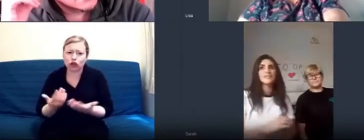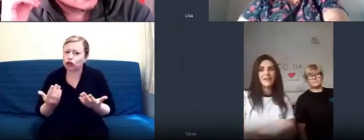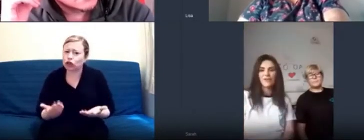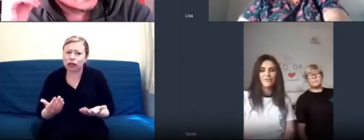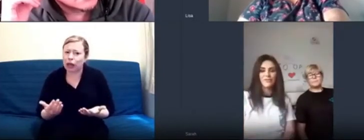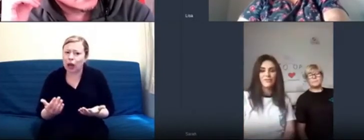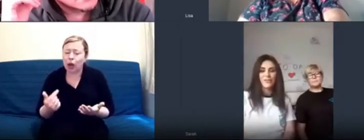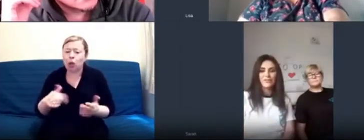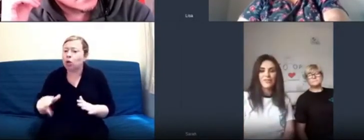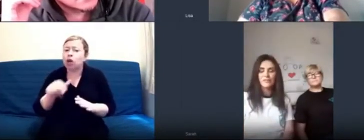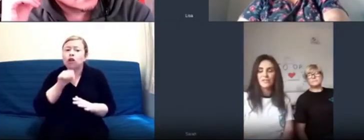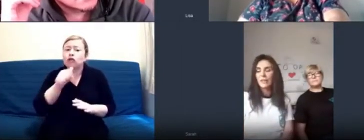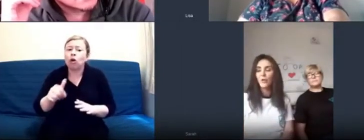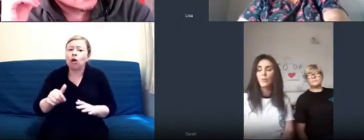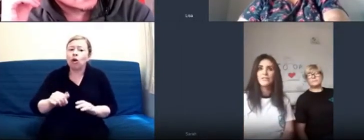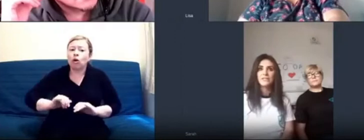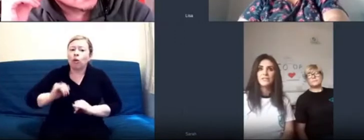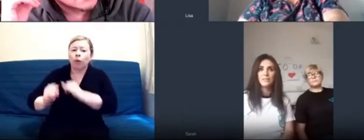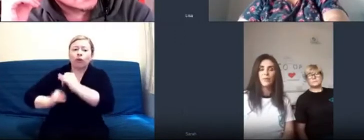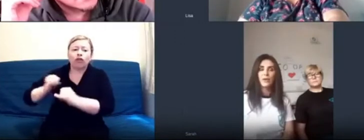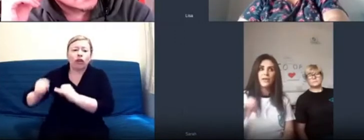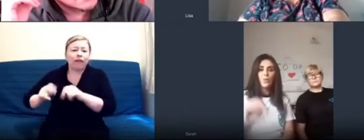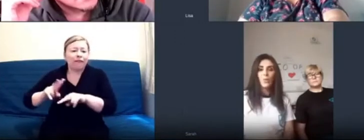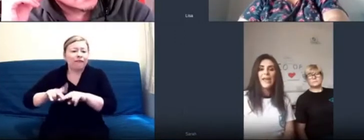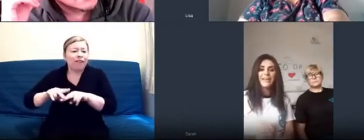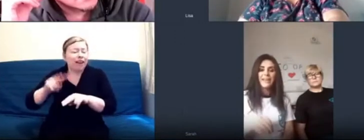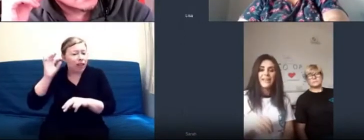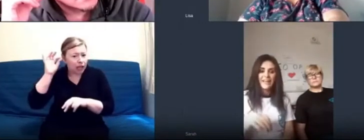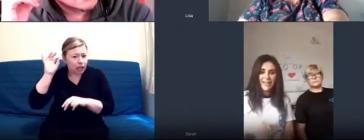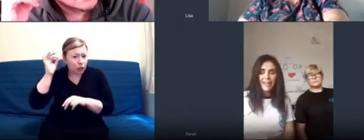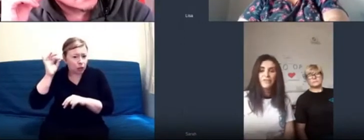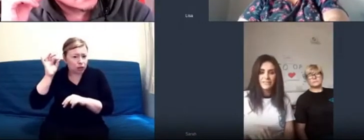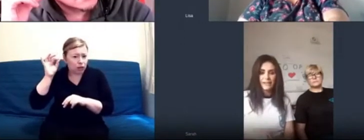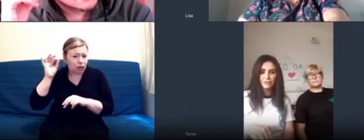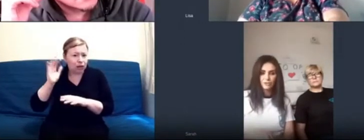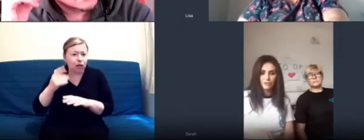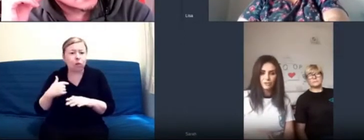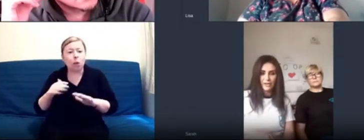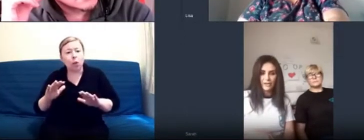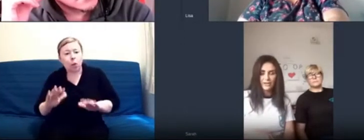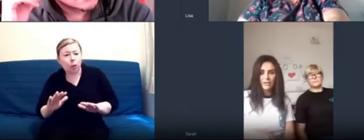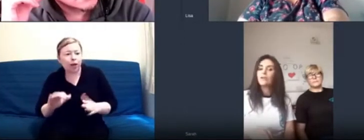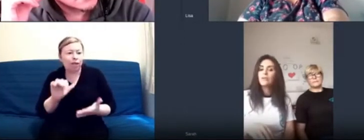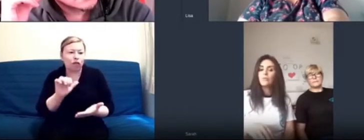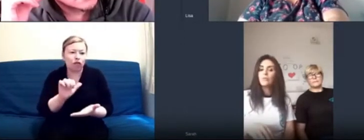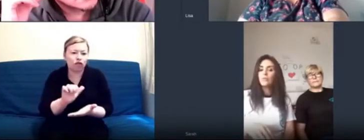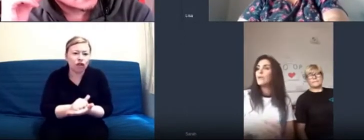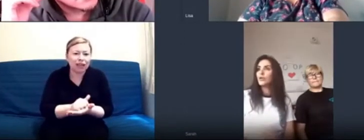I'm not down on Fife Council. I'm hoping at some point, when and if the time is right,